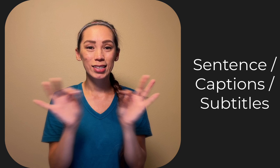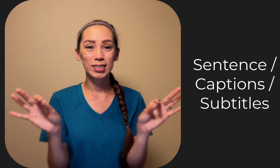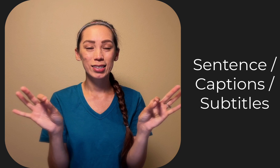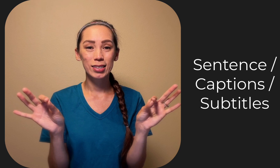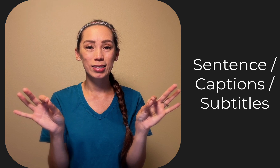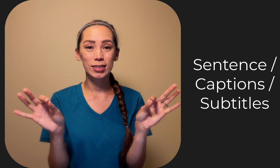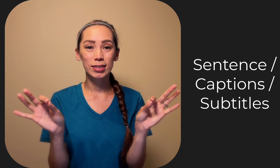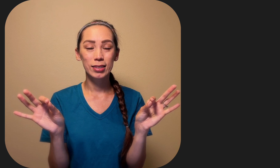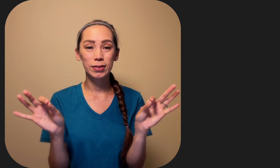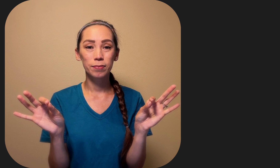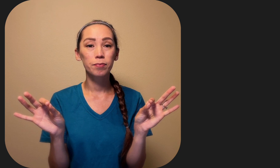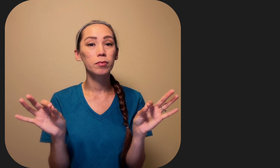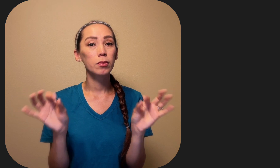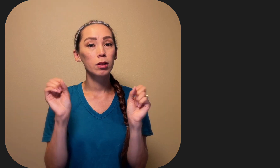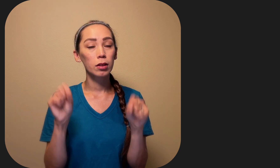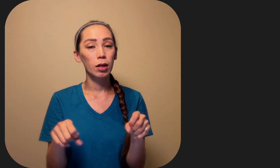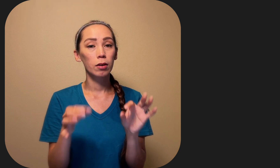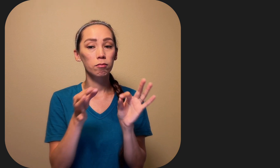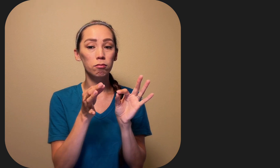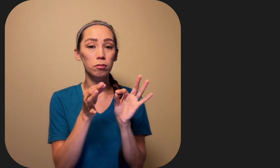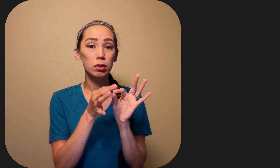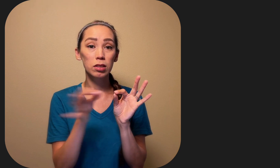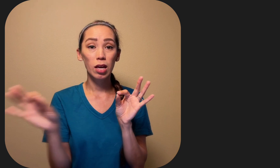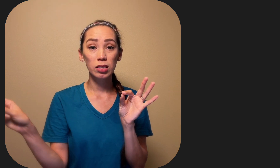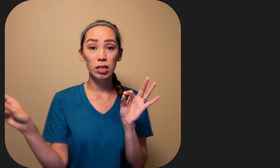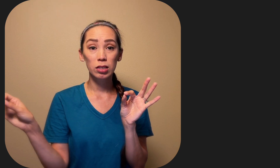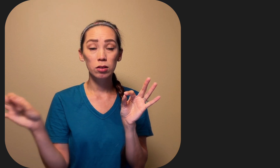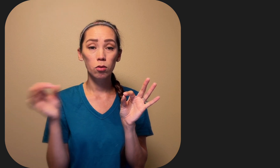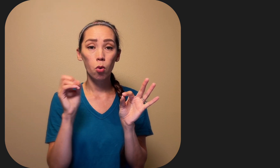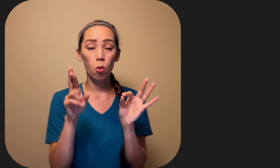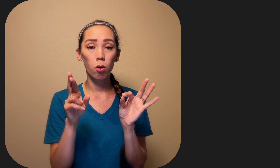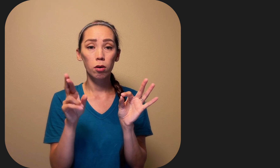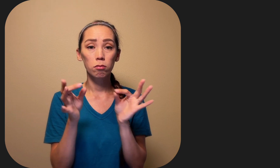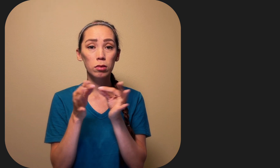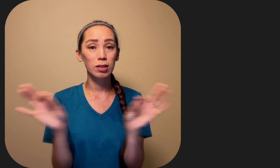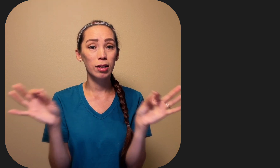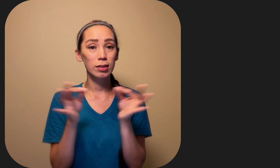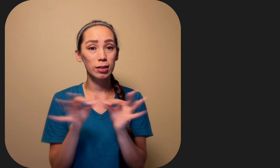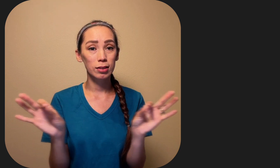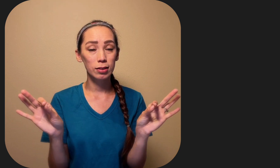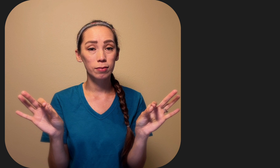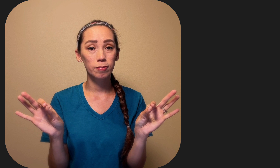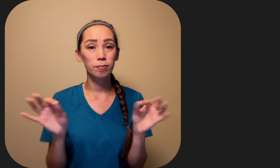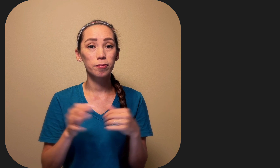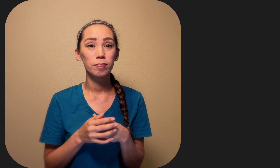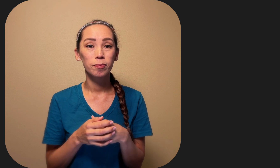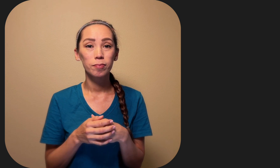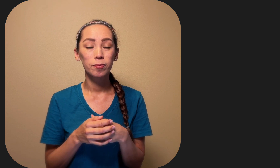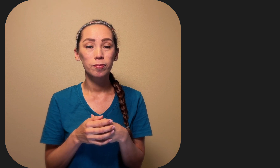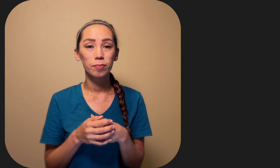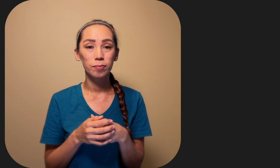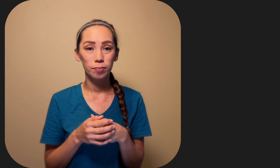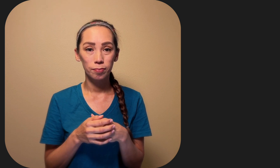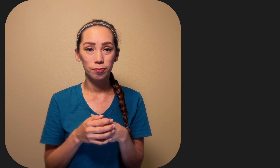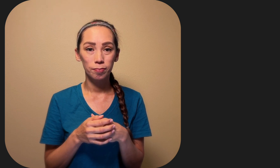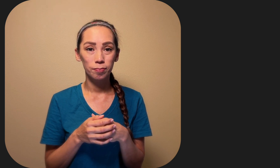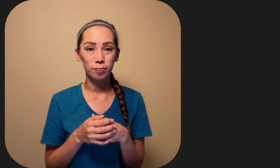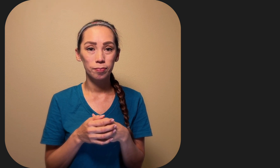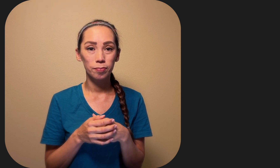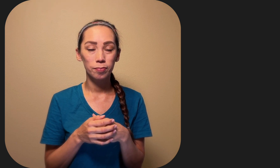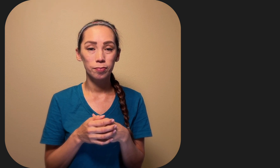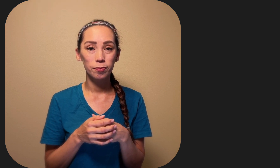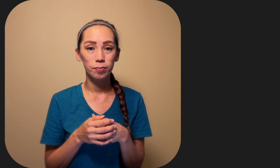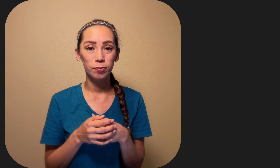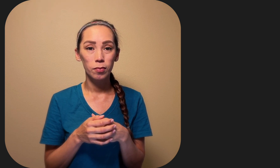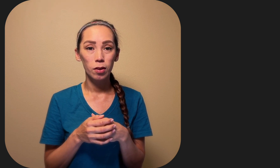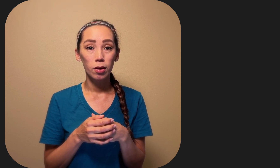Sentence. Some people sign it with one hand moving, or some people sign it with both hands moving the opposite direction.